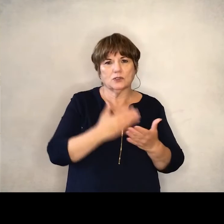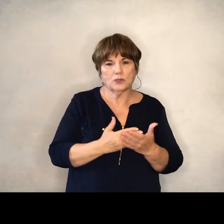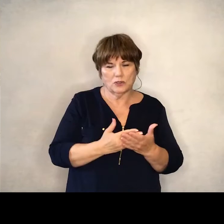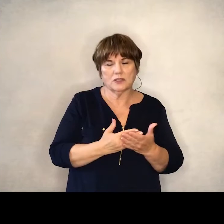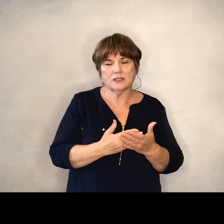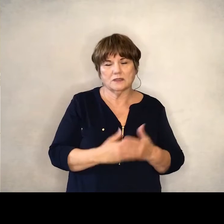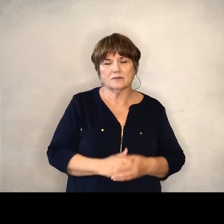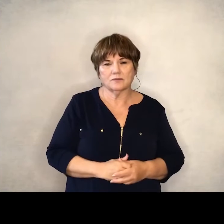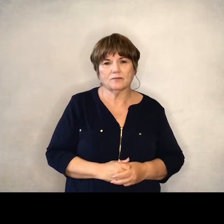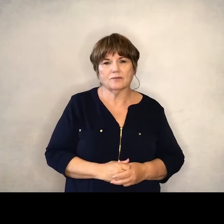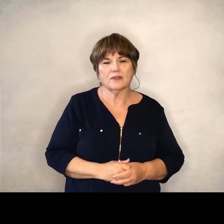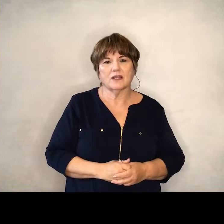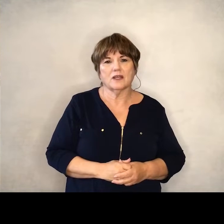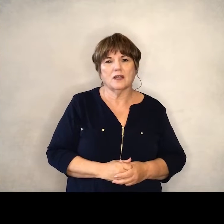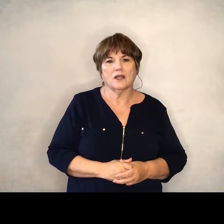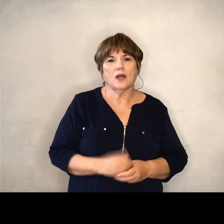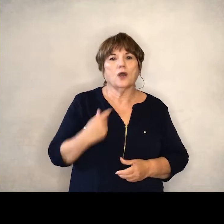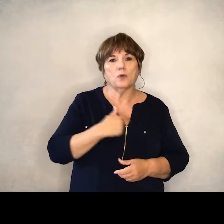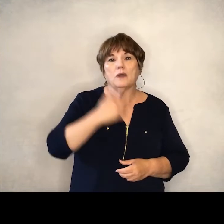We know.